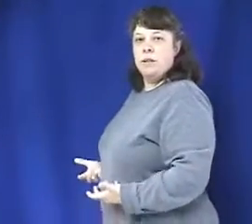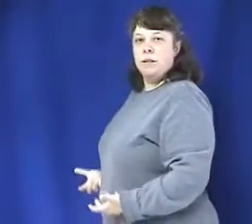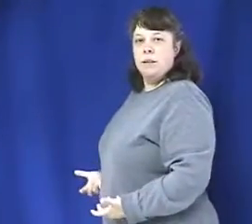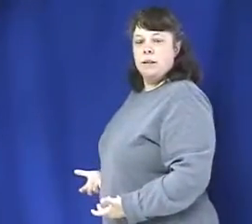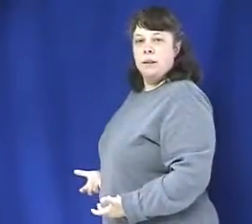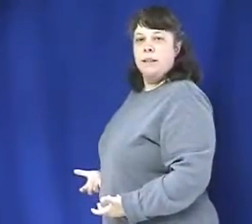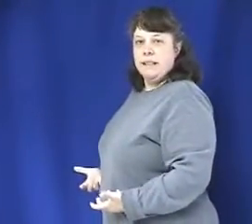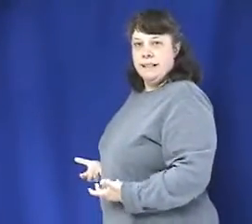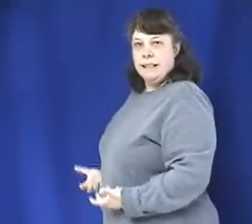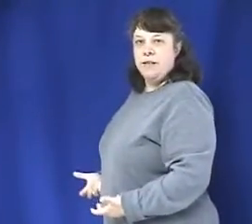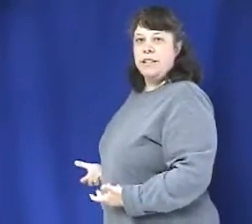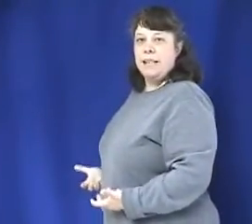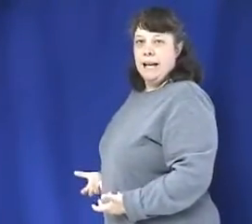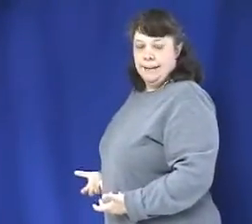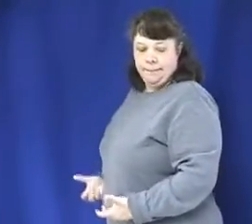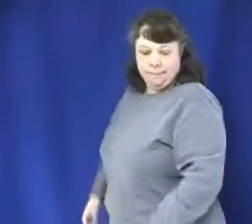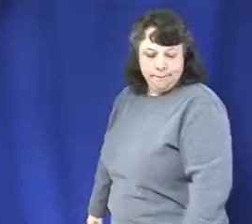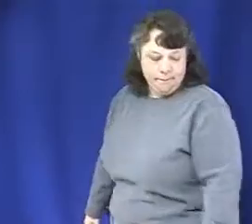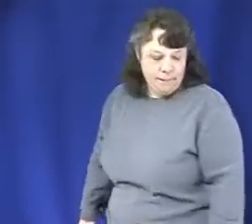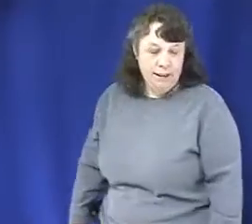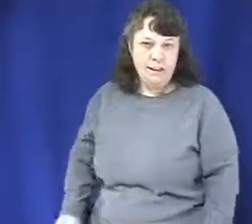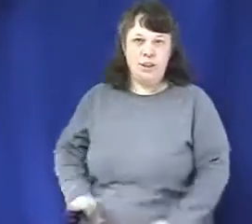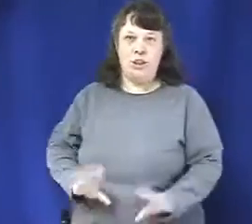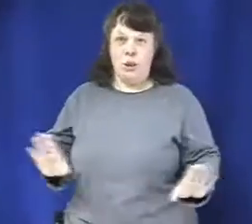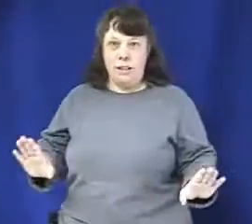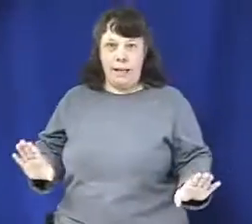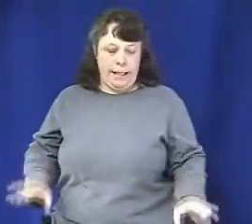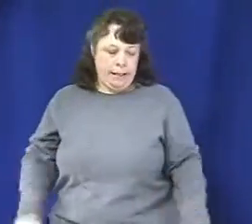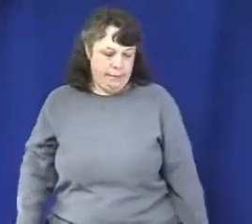close. This is a different sign. Don't sign it.